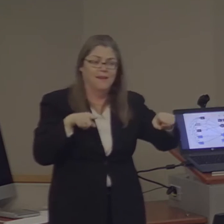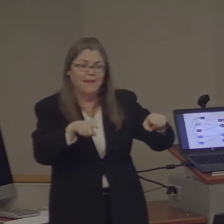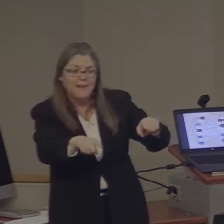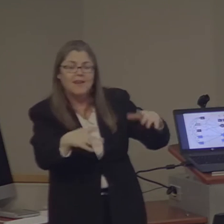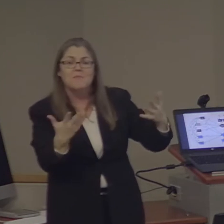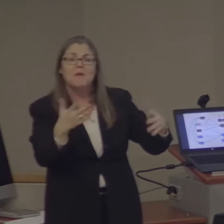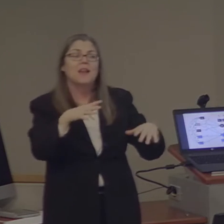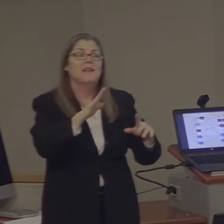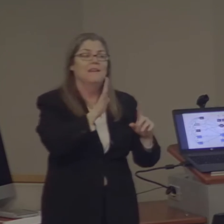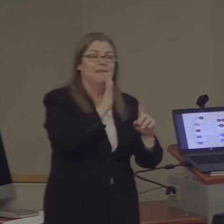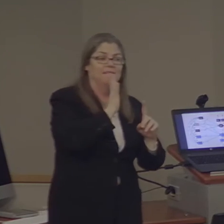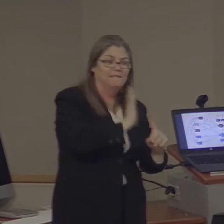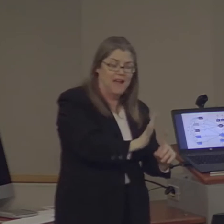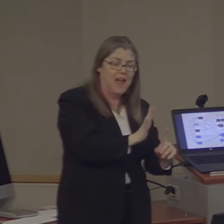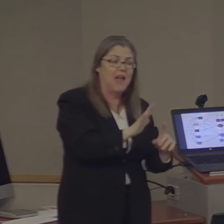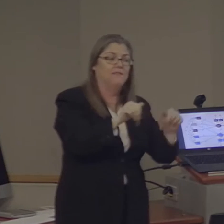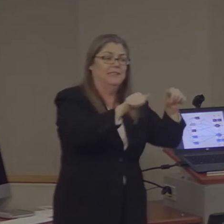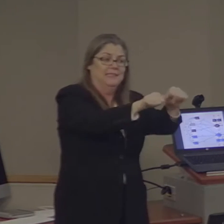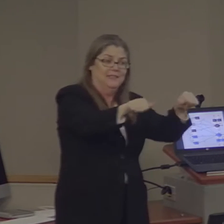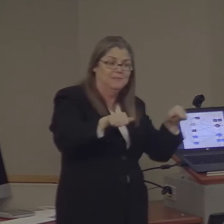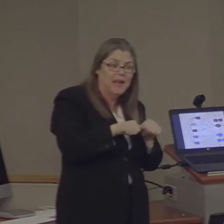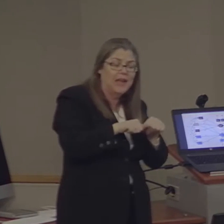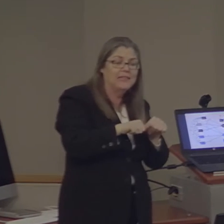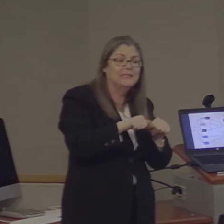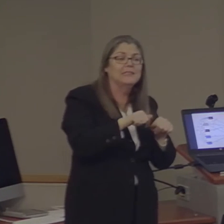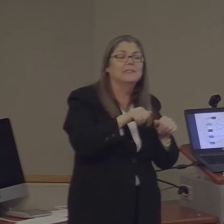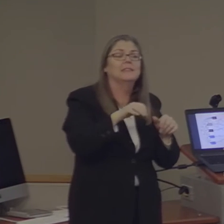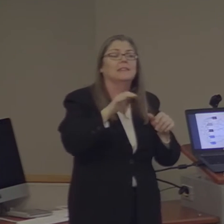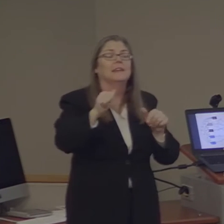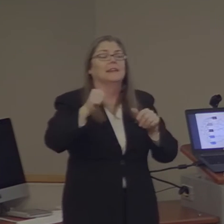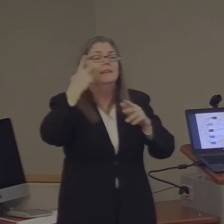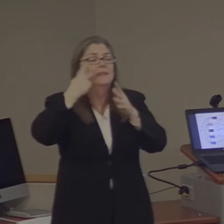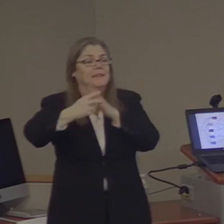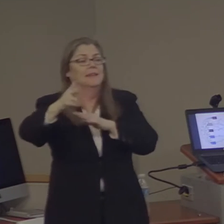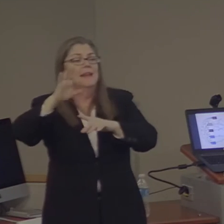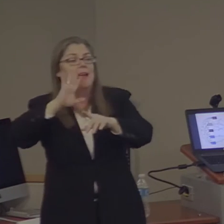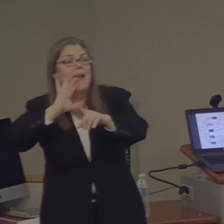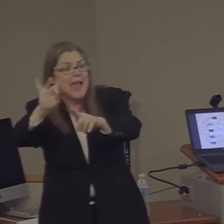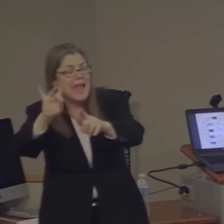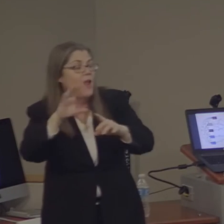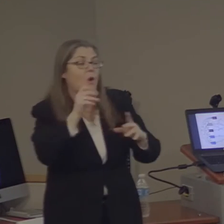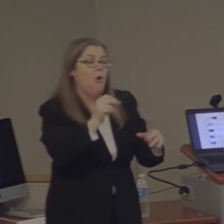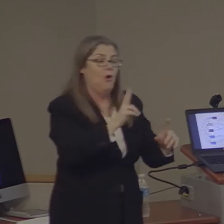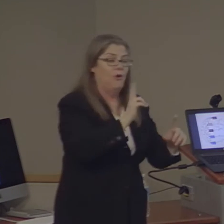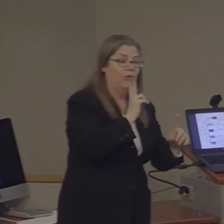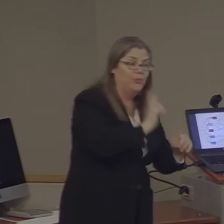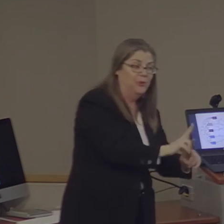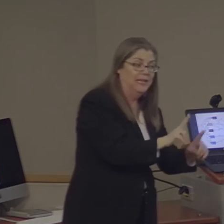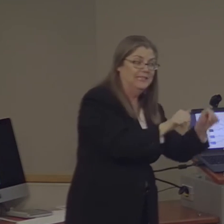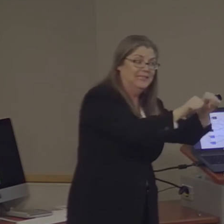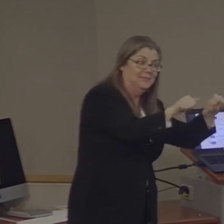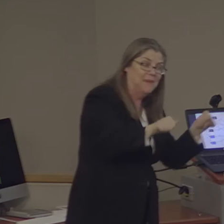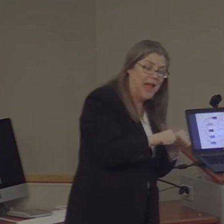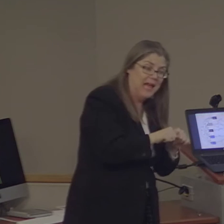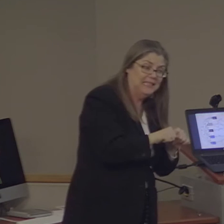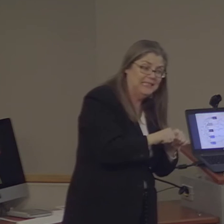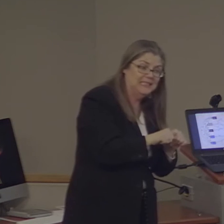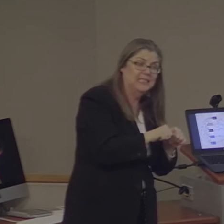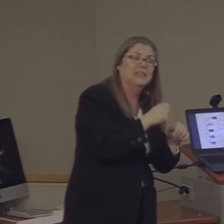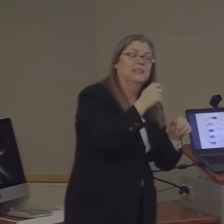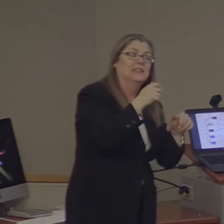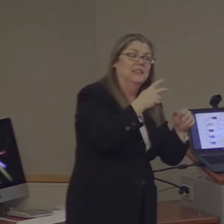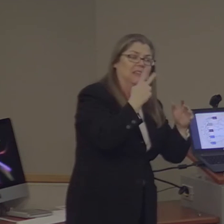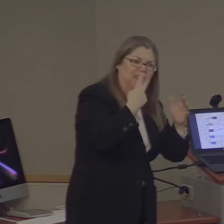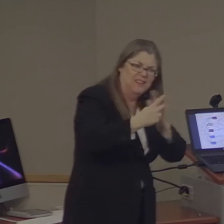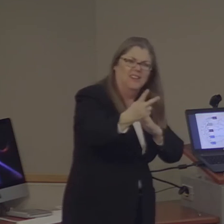predict space at age eight, but space at age three predicts space predicts math. Space predicts math, whether